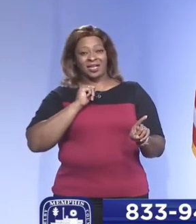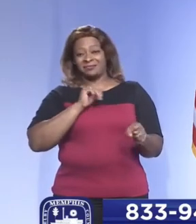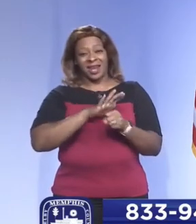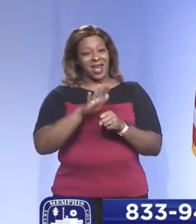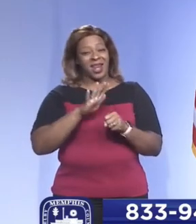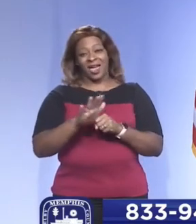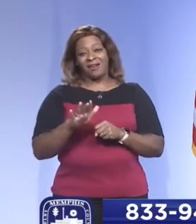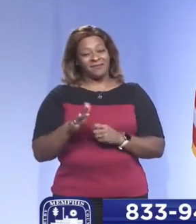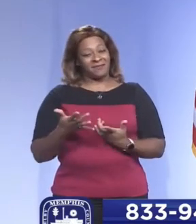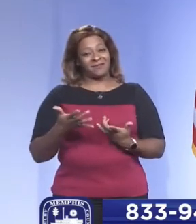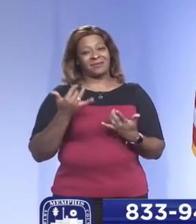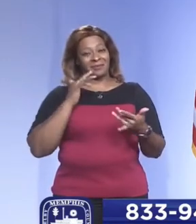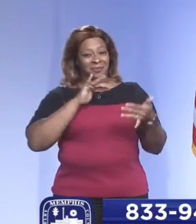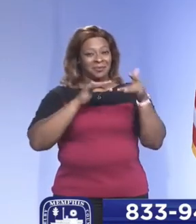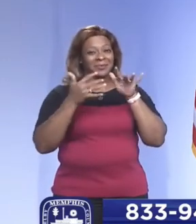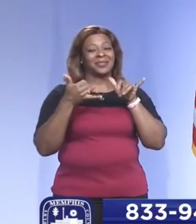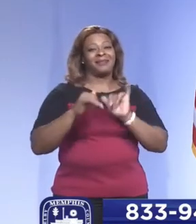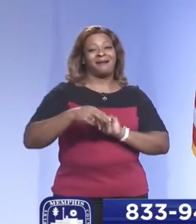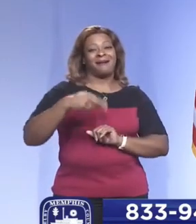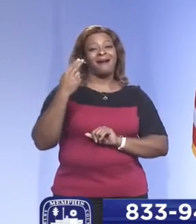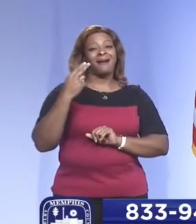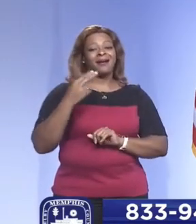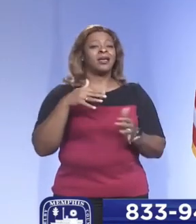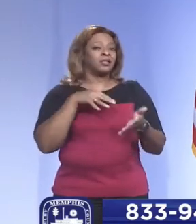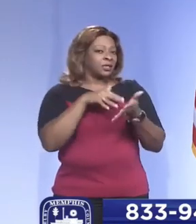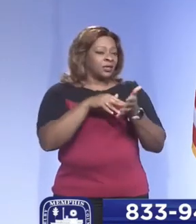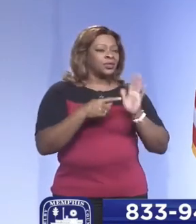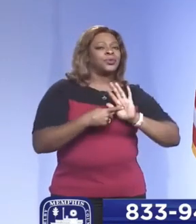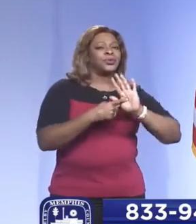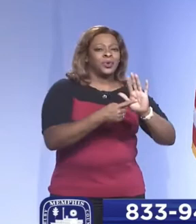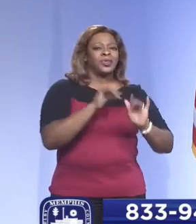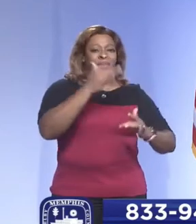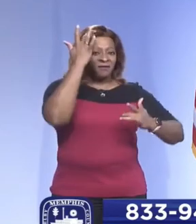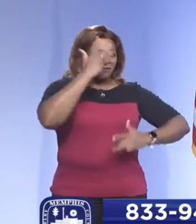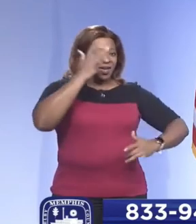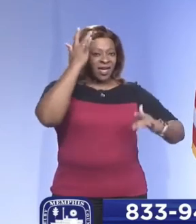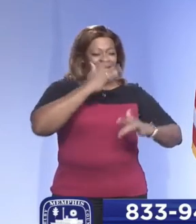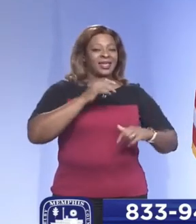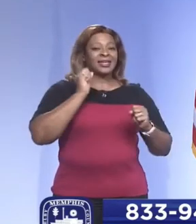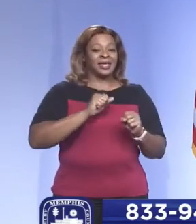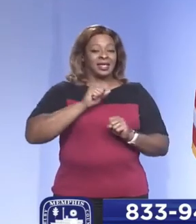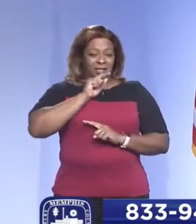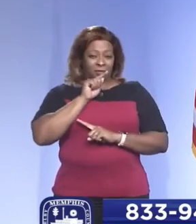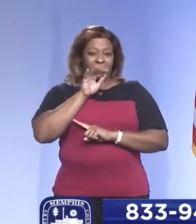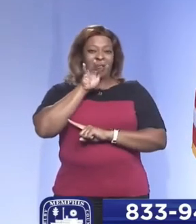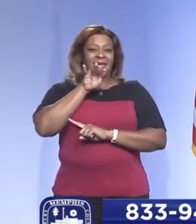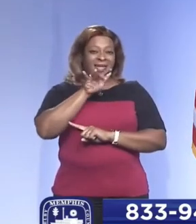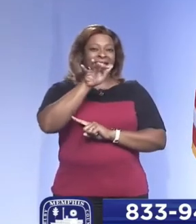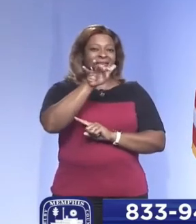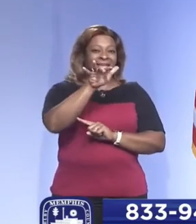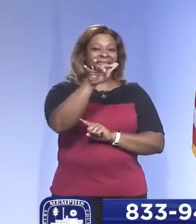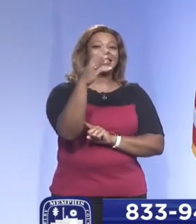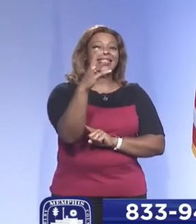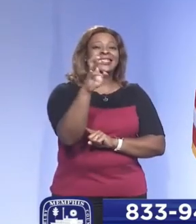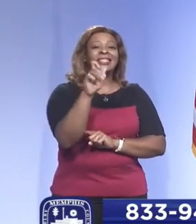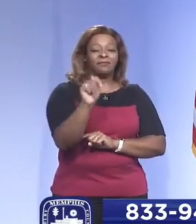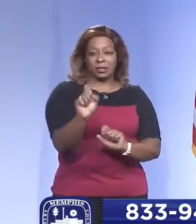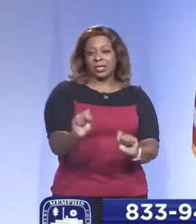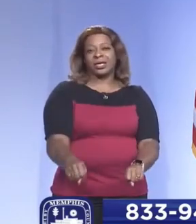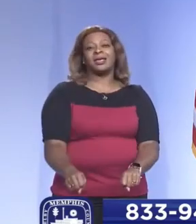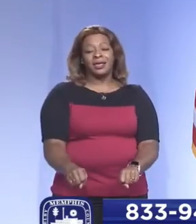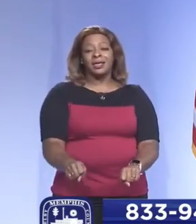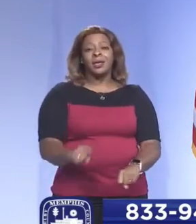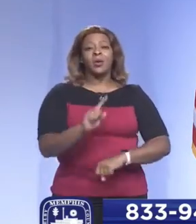far enough. And there are some studies that show that the virus can be projected 16 feet.